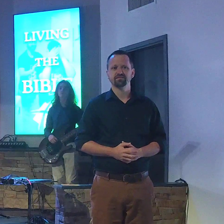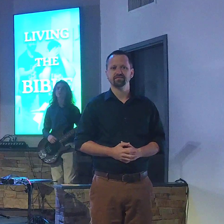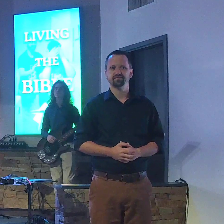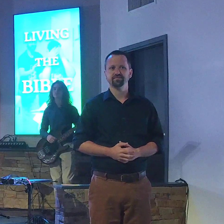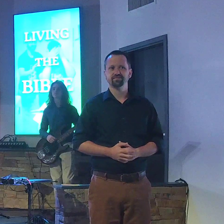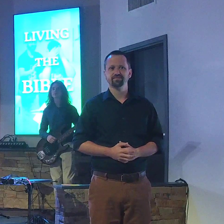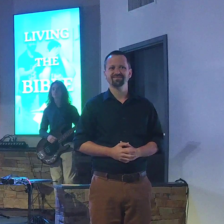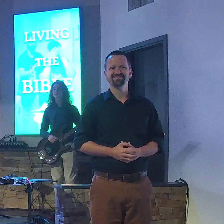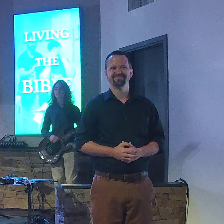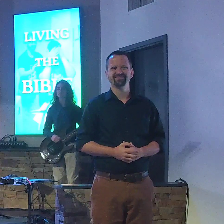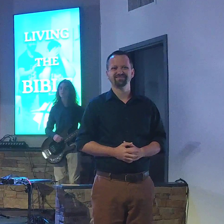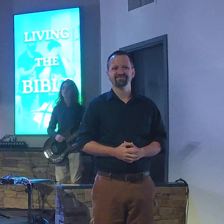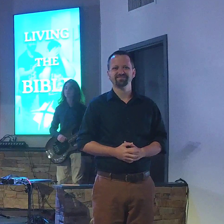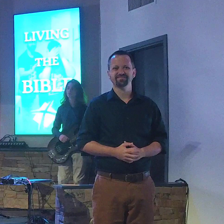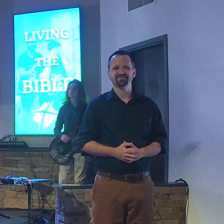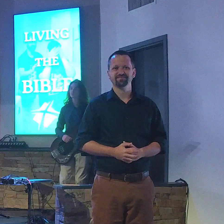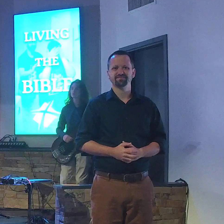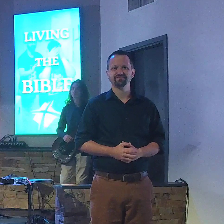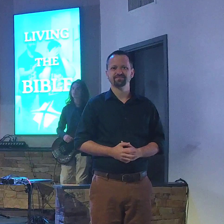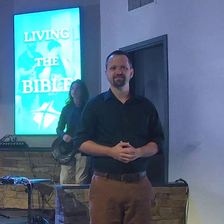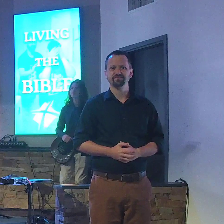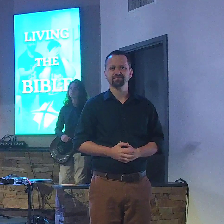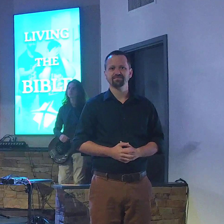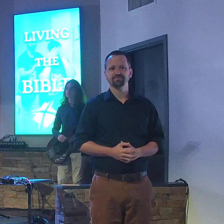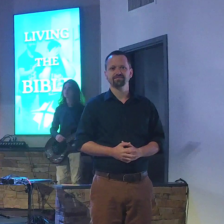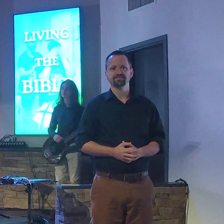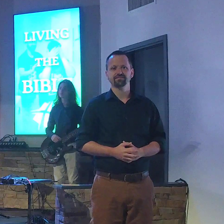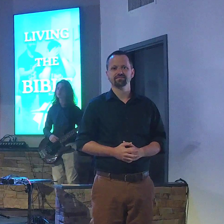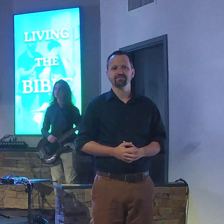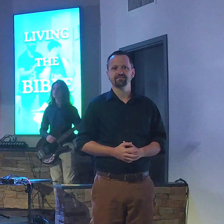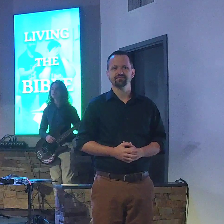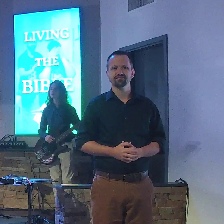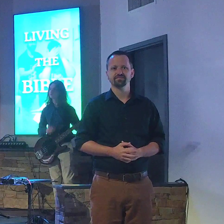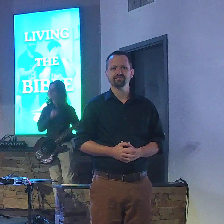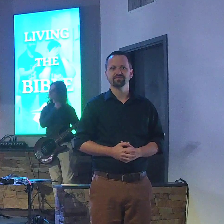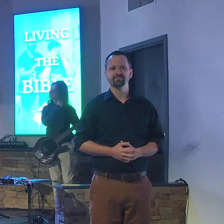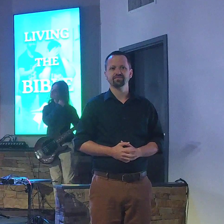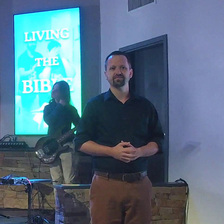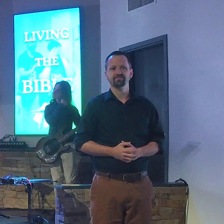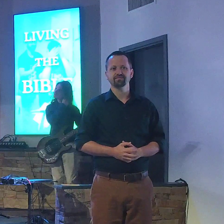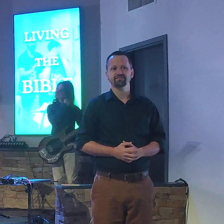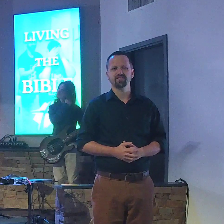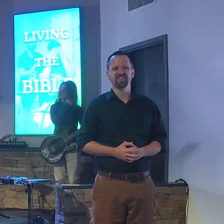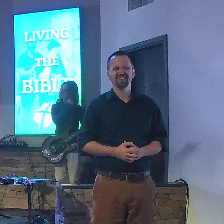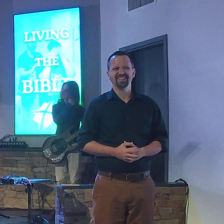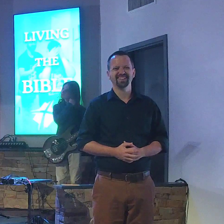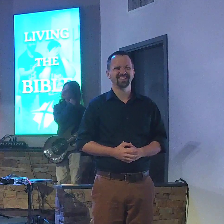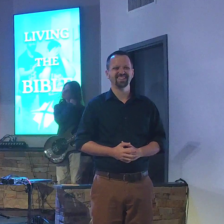Thank you.